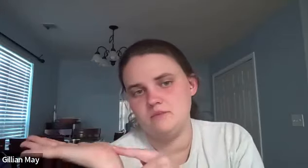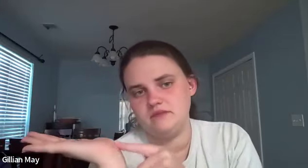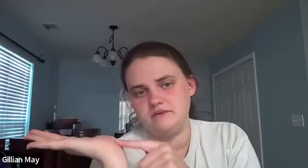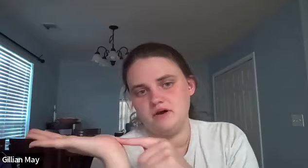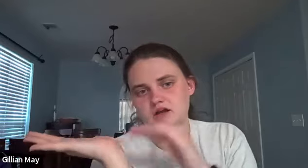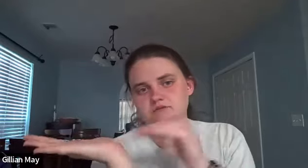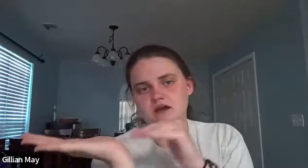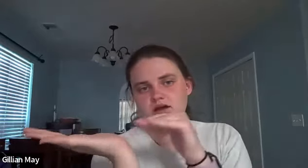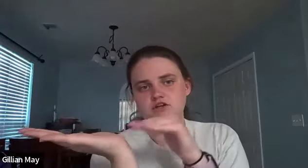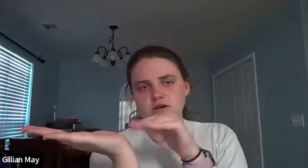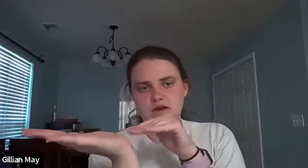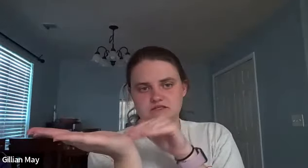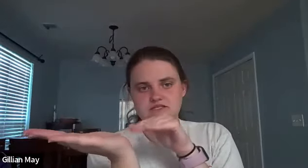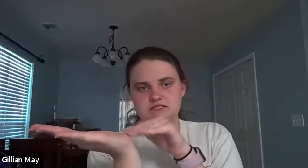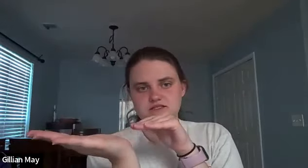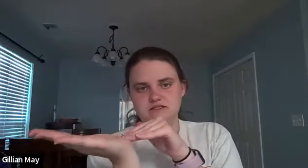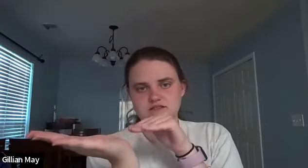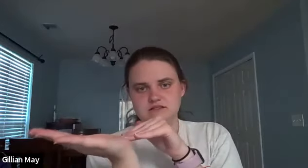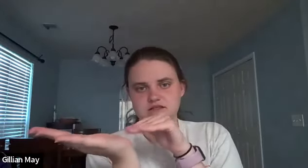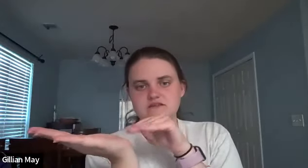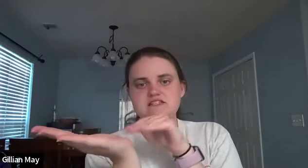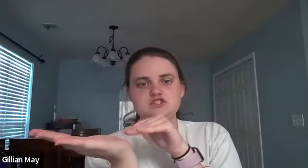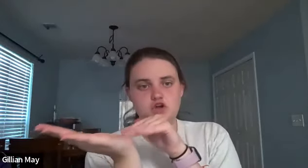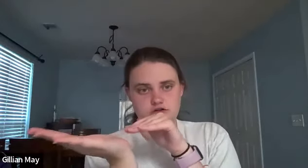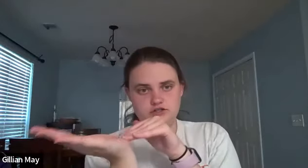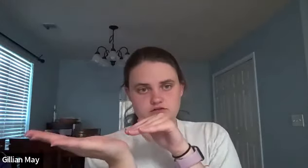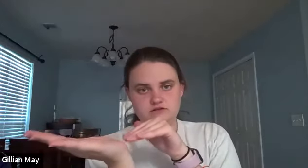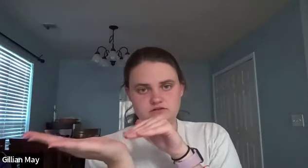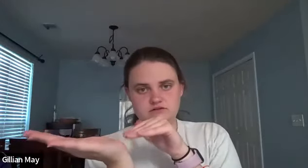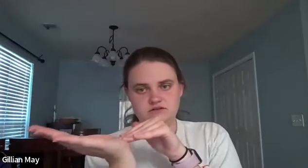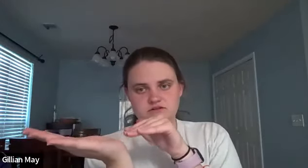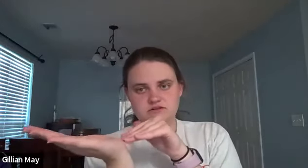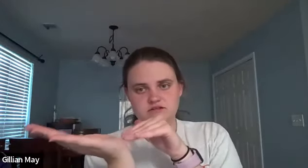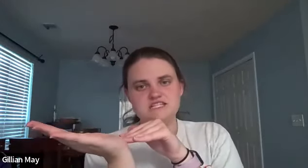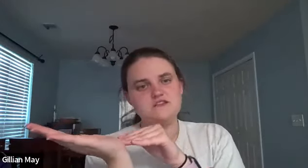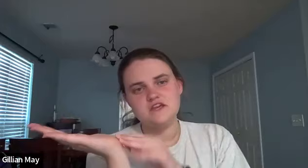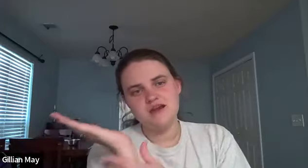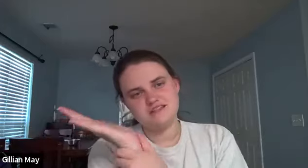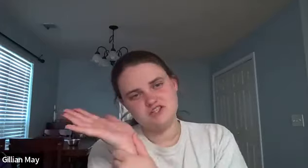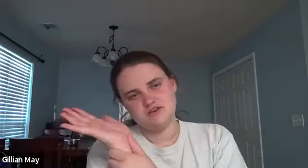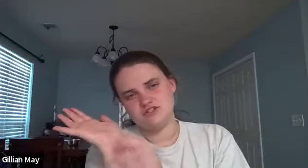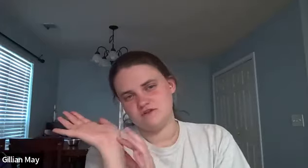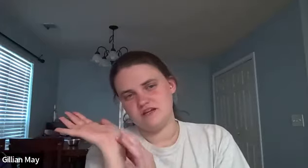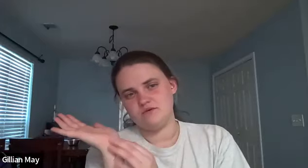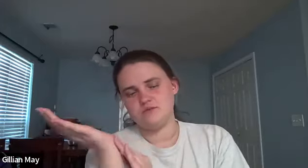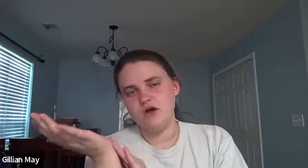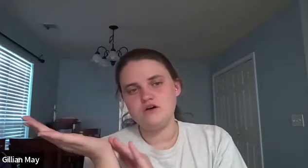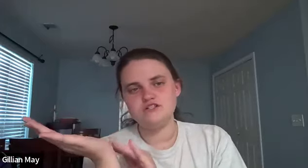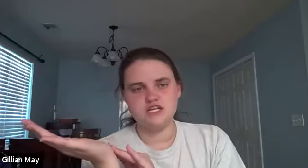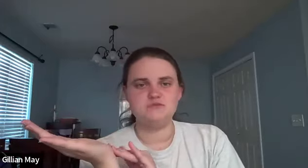palm, like the bottom, yeah, and you're going to bounce it. And this is doctor. Because if you think about it, it's like doctors around here with your pulse, checking your